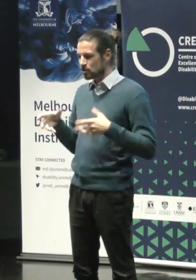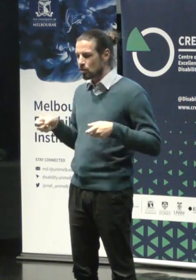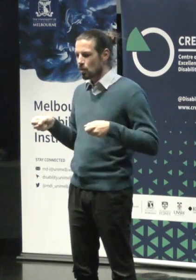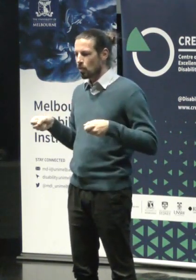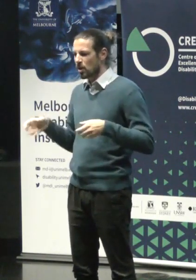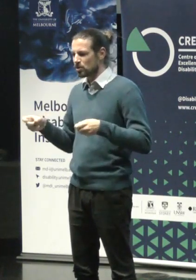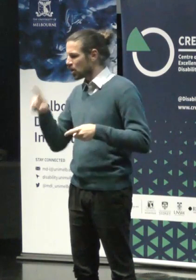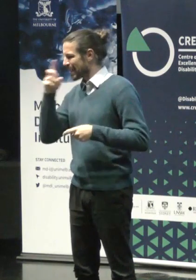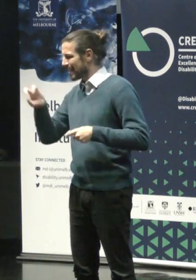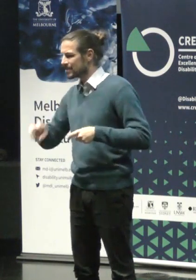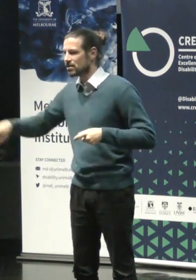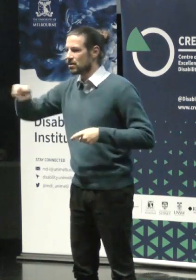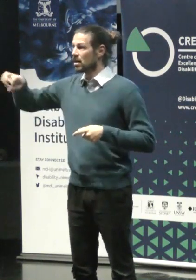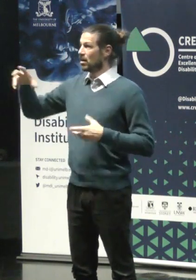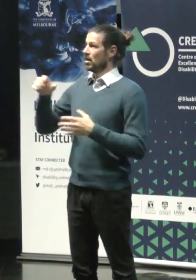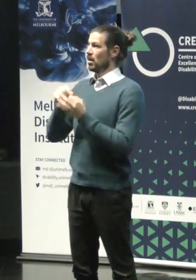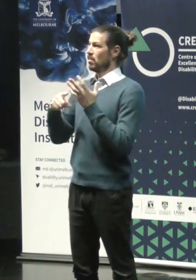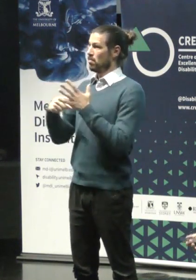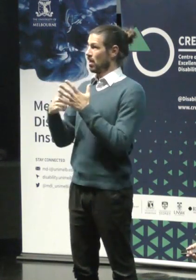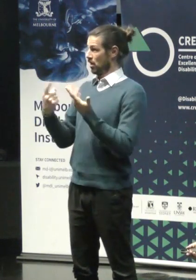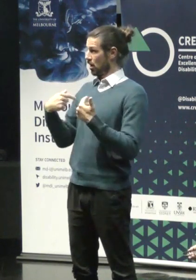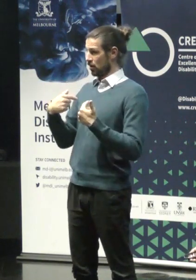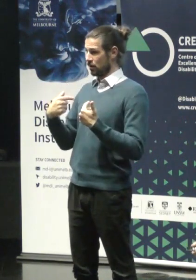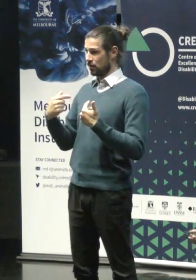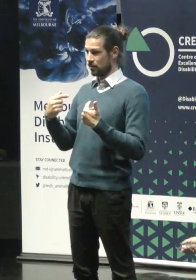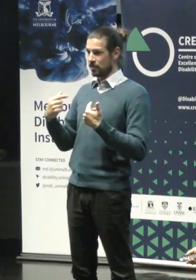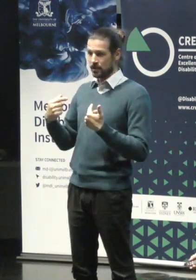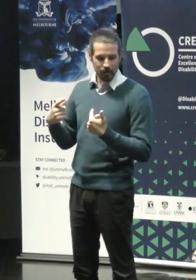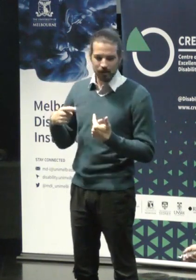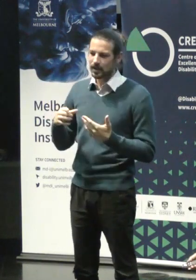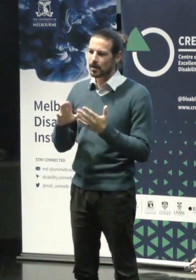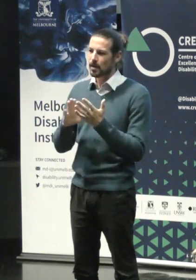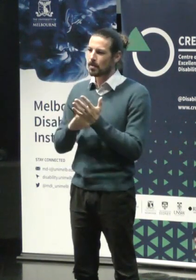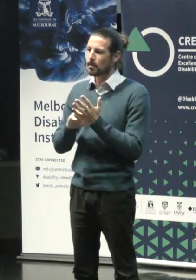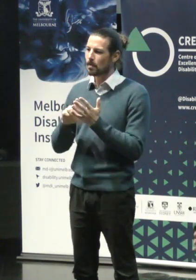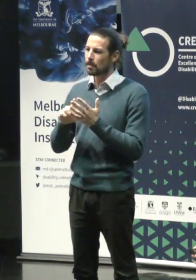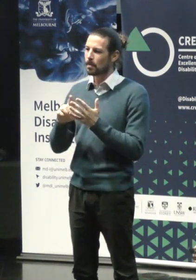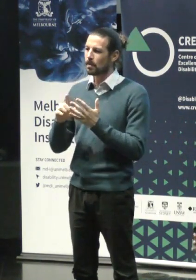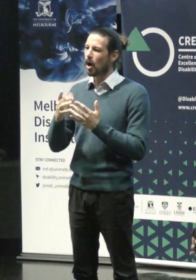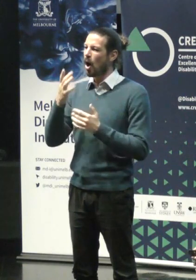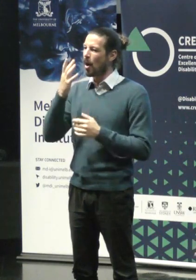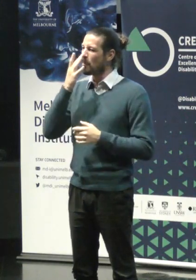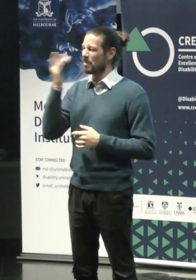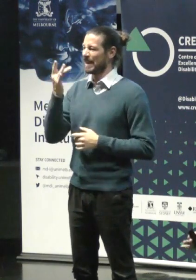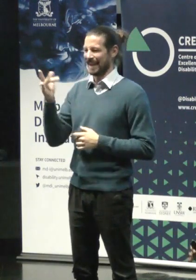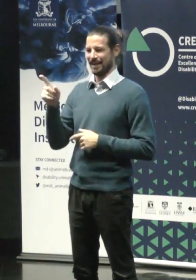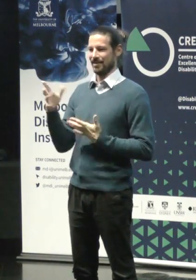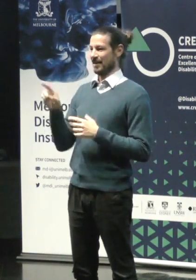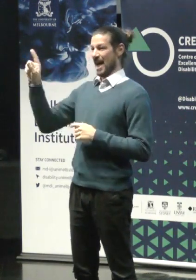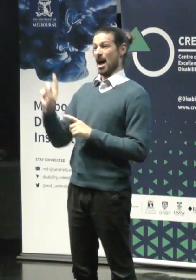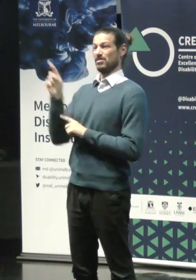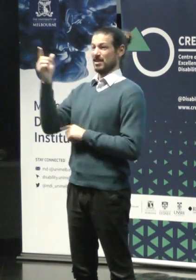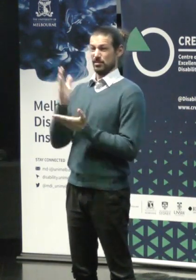get upstairs, and yet the upstairs is minging. I don't know if you've got the first minging. Minging is like smelly, dirty,